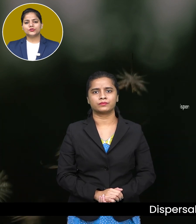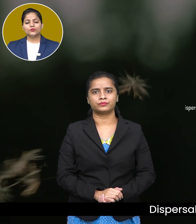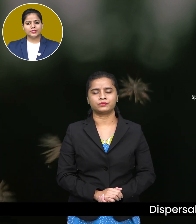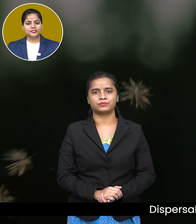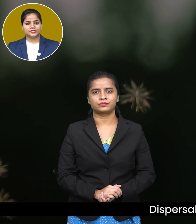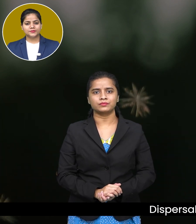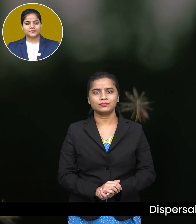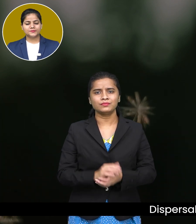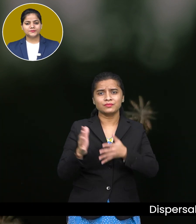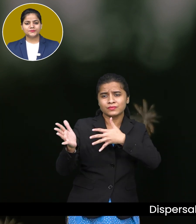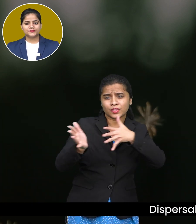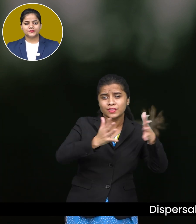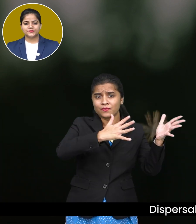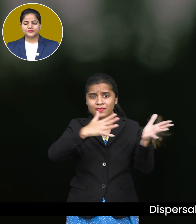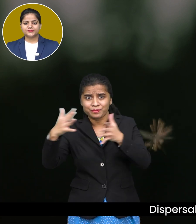Dispersal through wind,